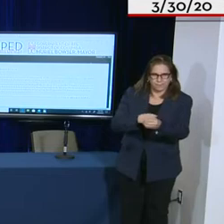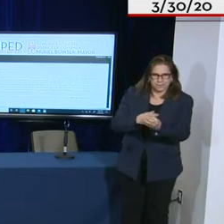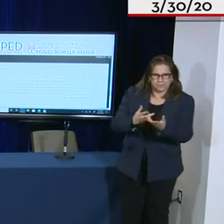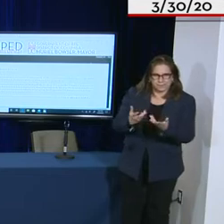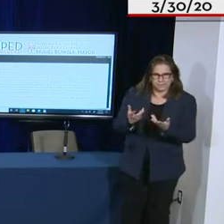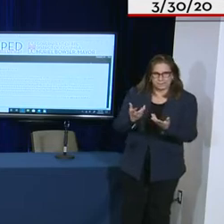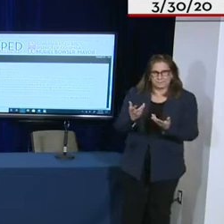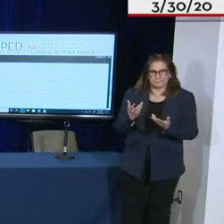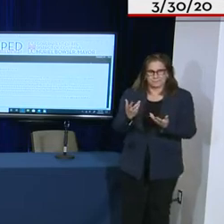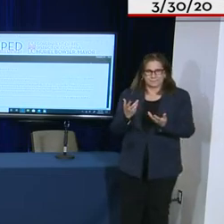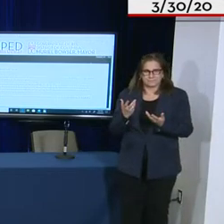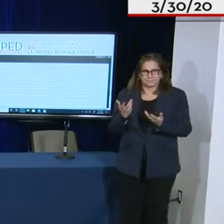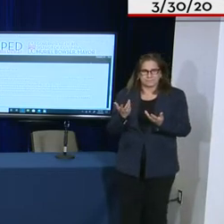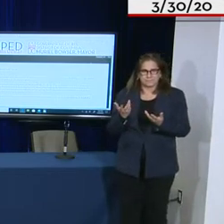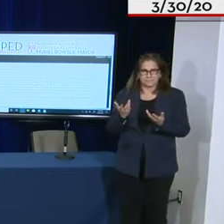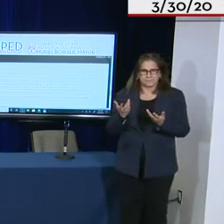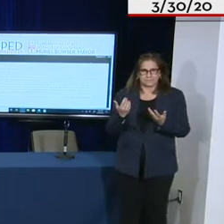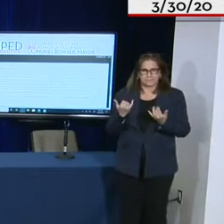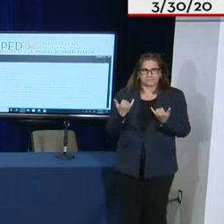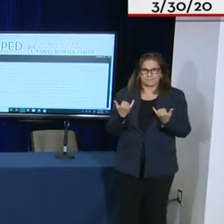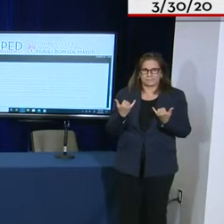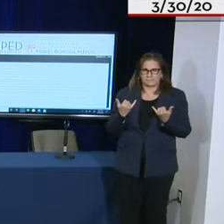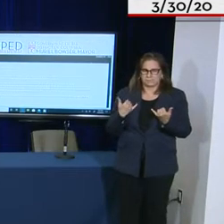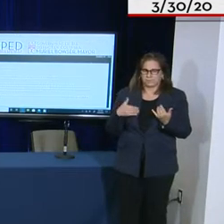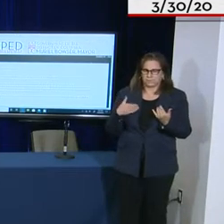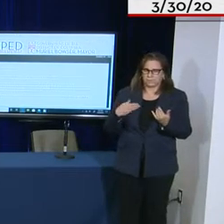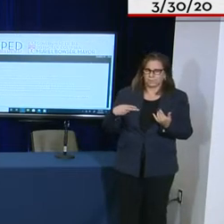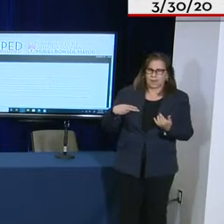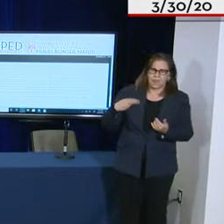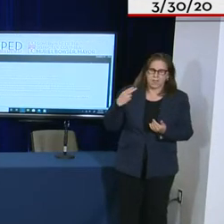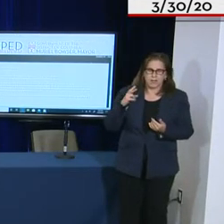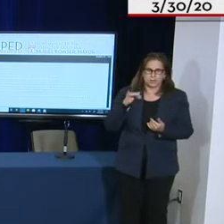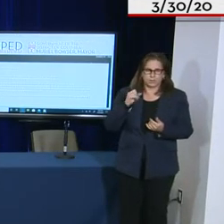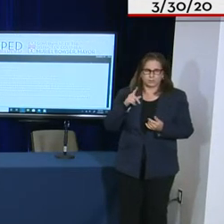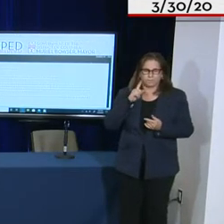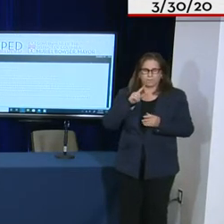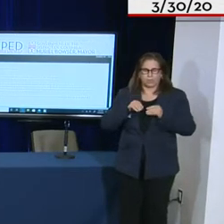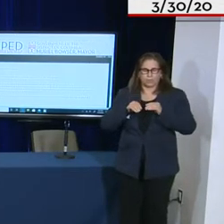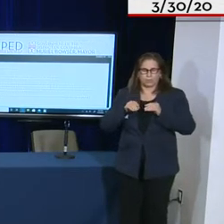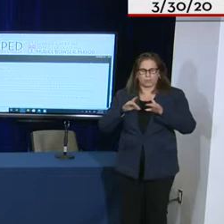thing is so highly contagious. So I guess the first question is, one,